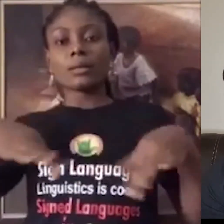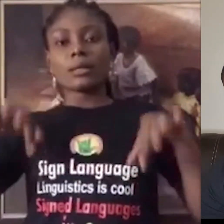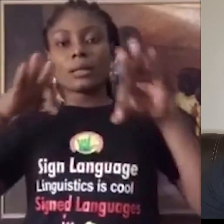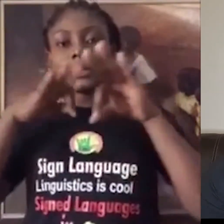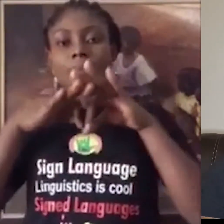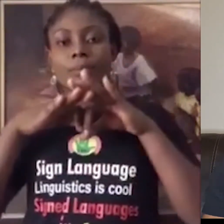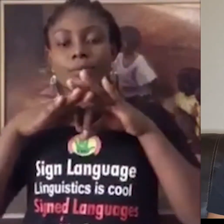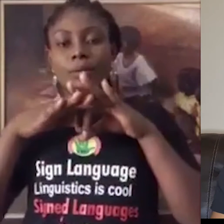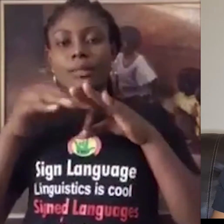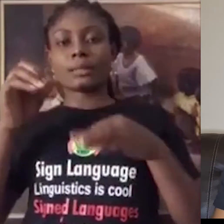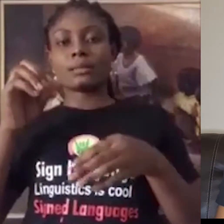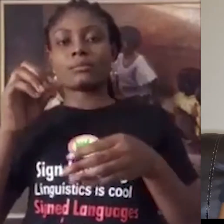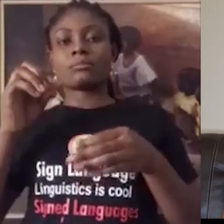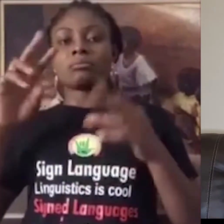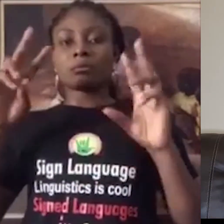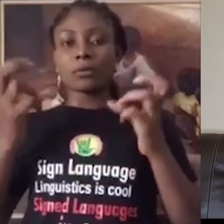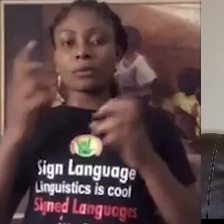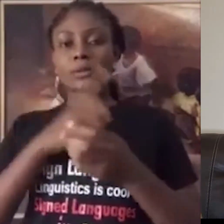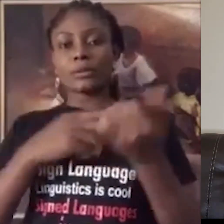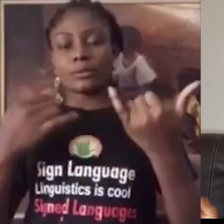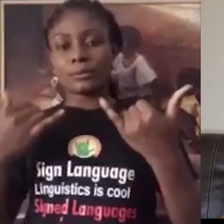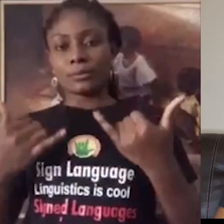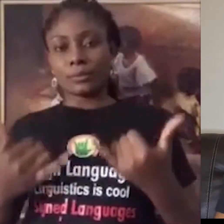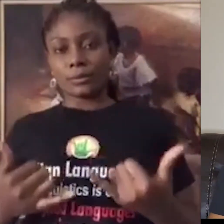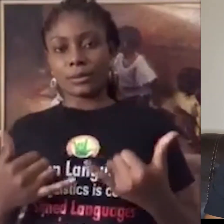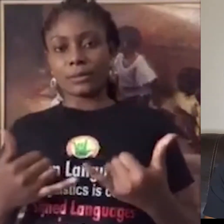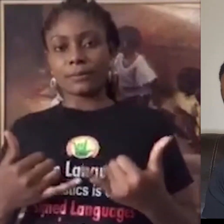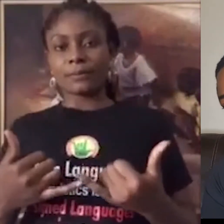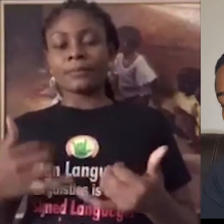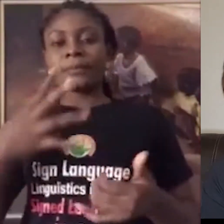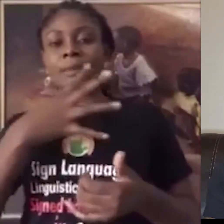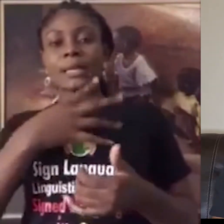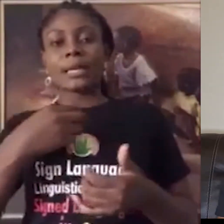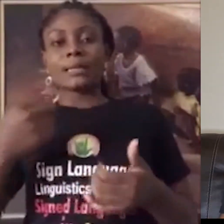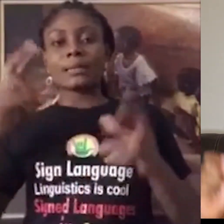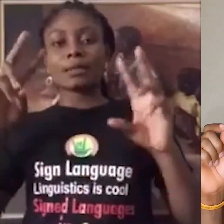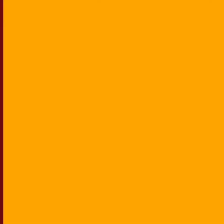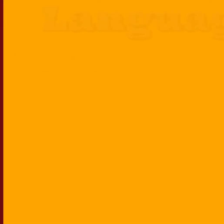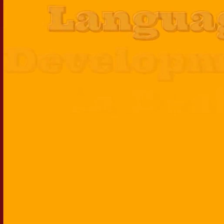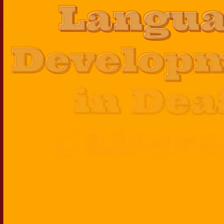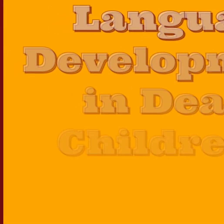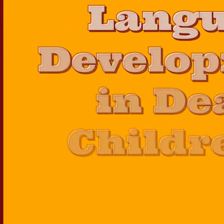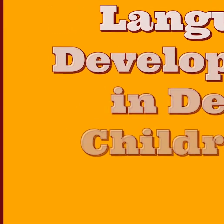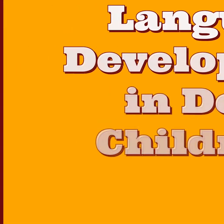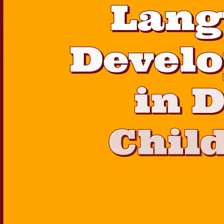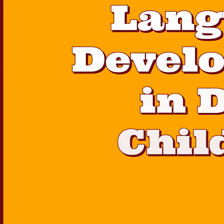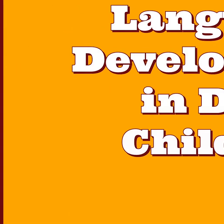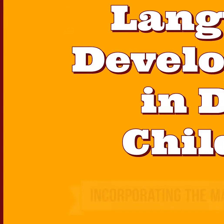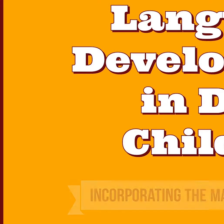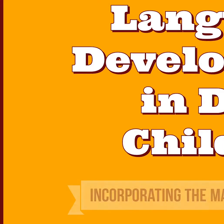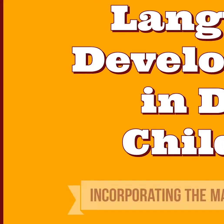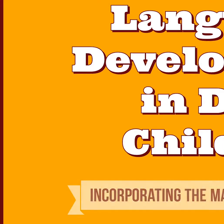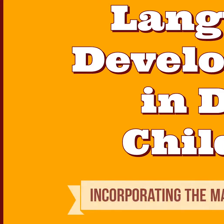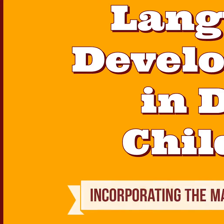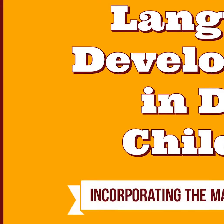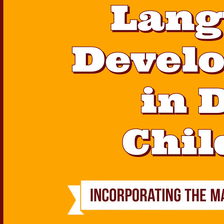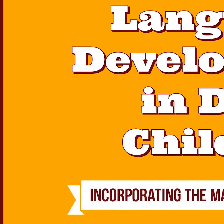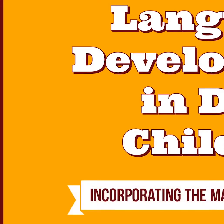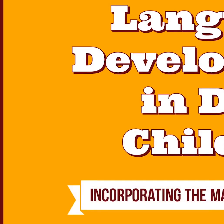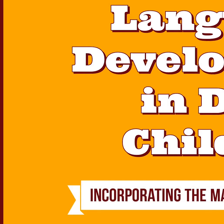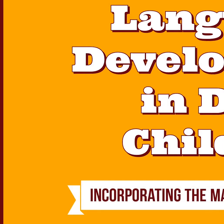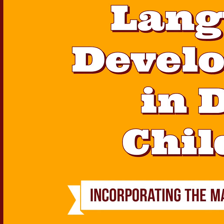important series today, and the topic of my discussion today is language development in deaf